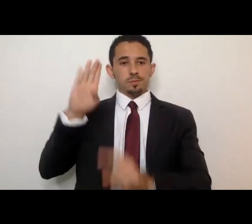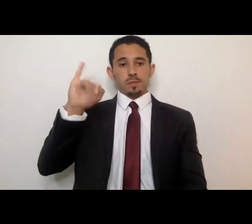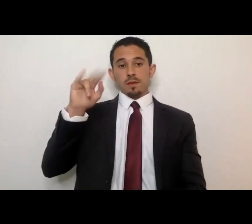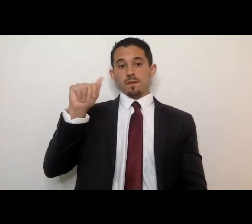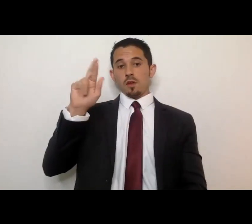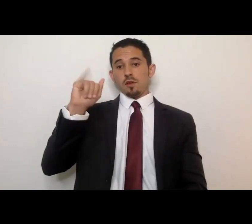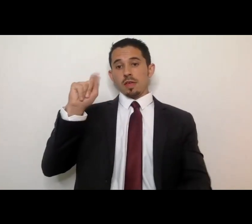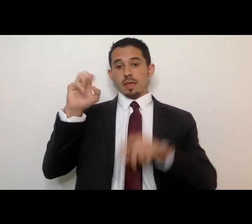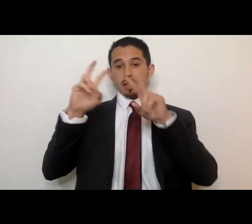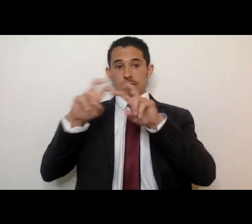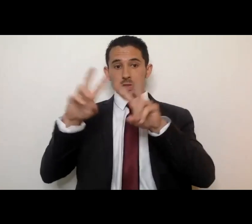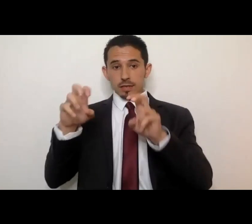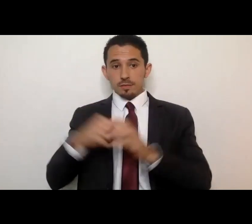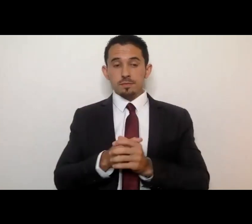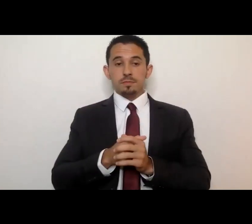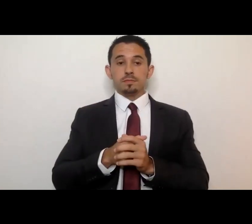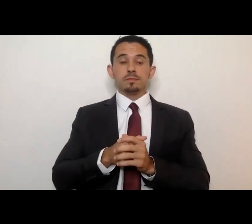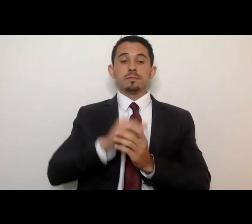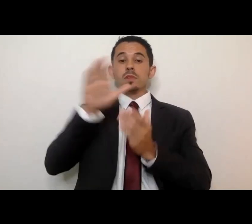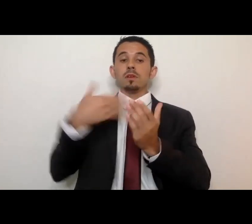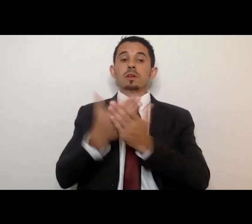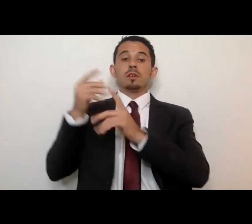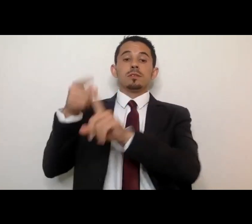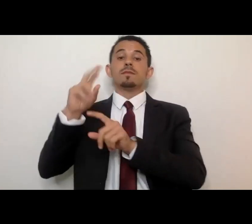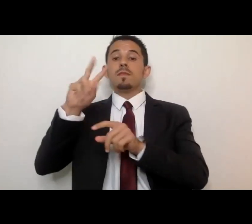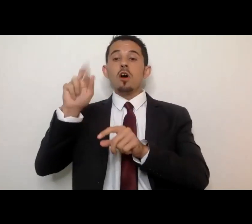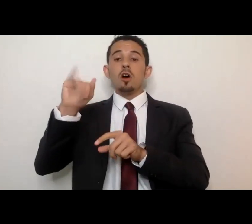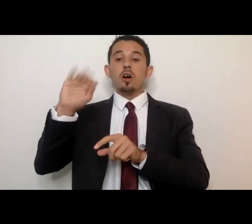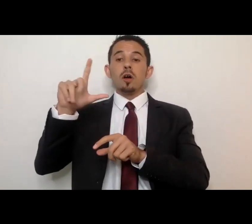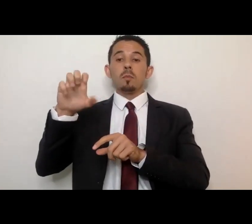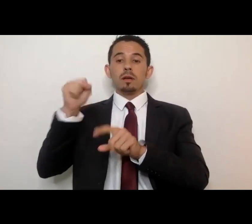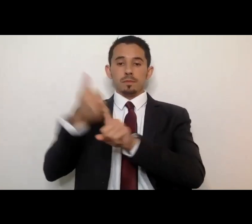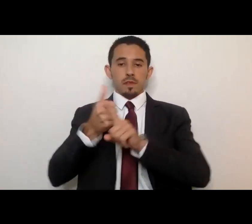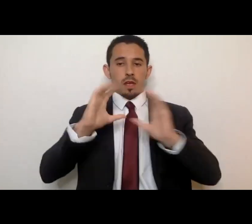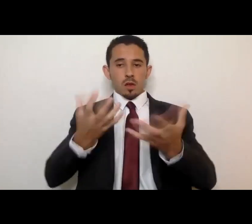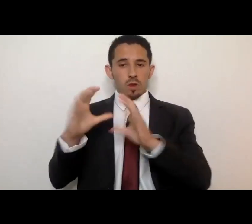For statistical analysis, I used a bivariate analysis,